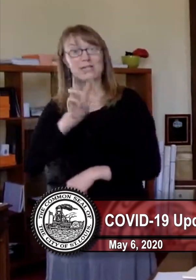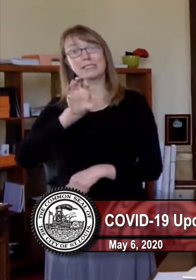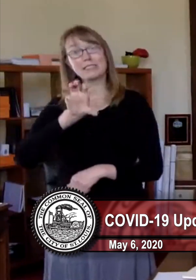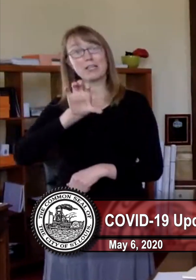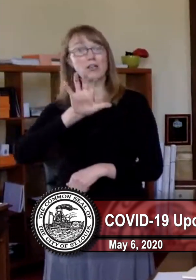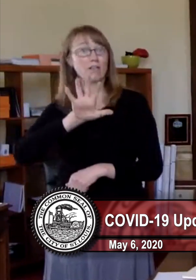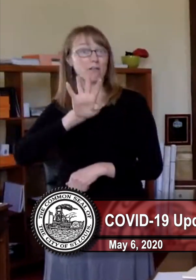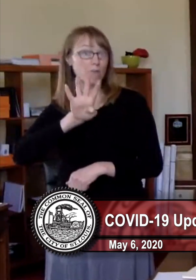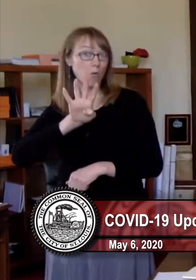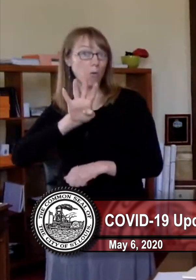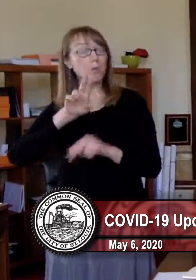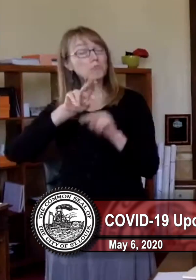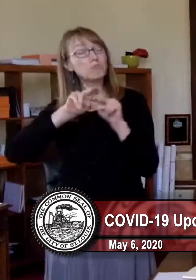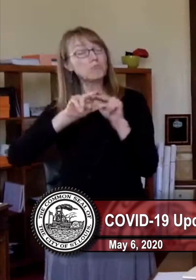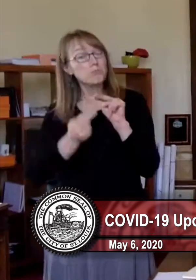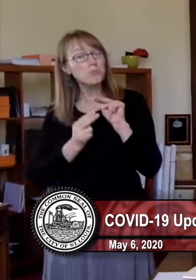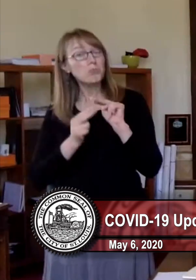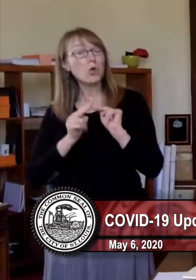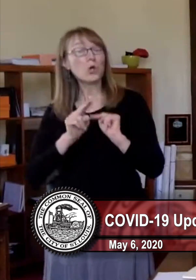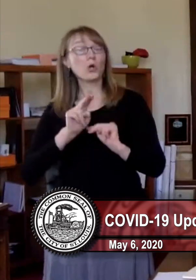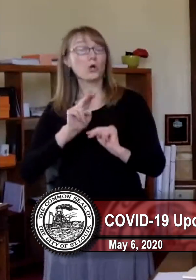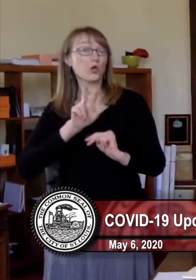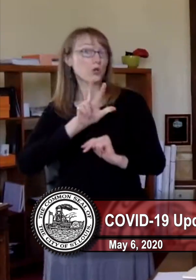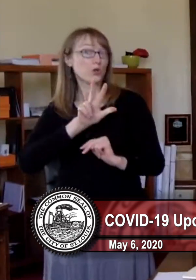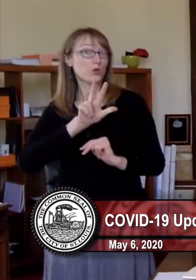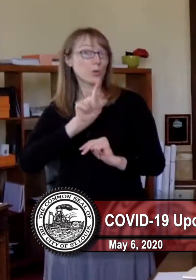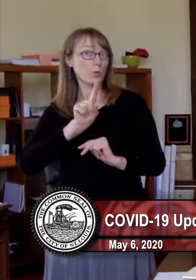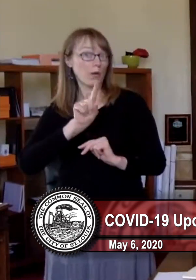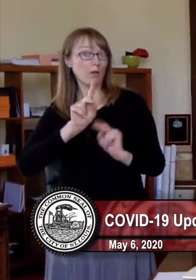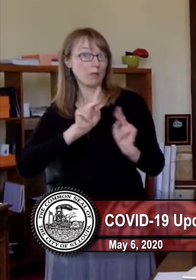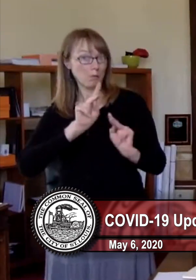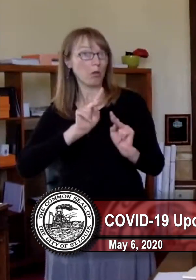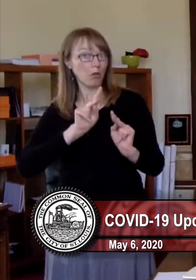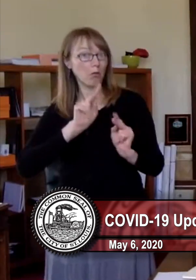654. That's down 31 people. That's some good news.